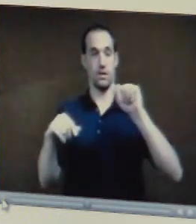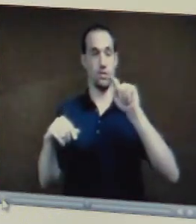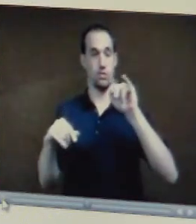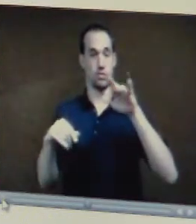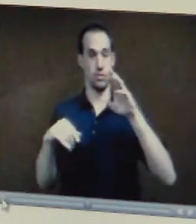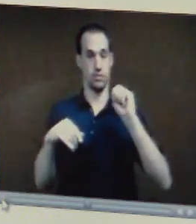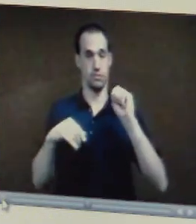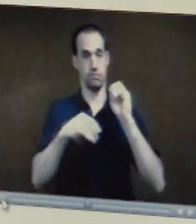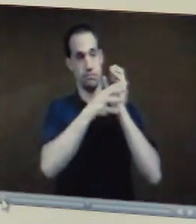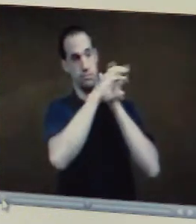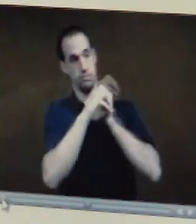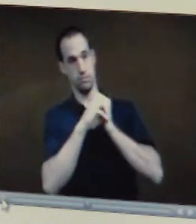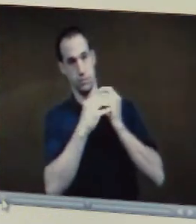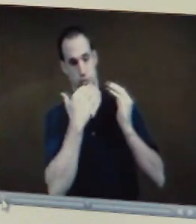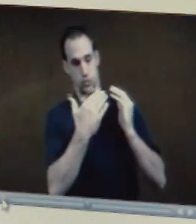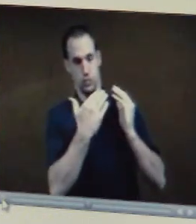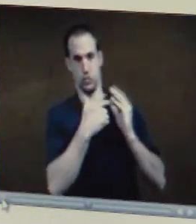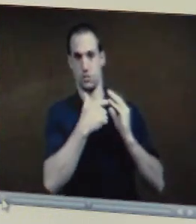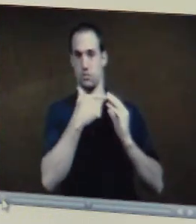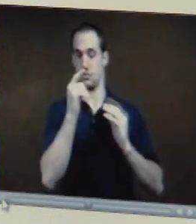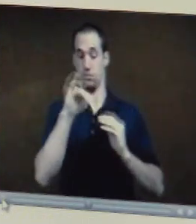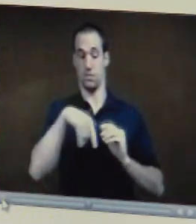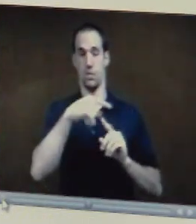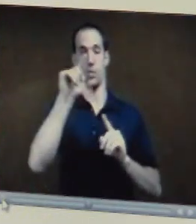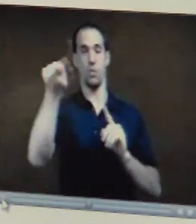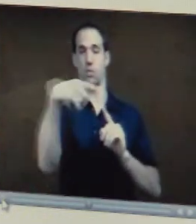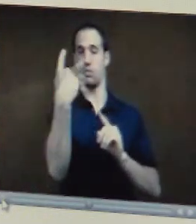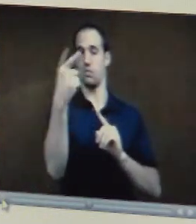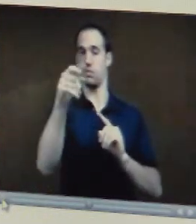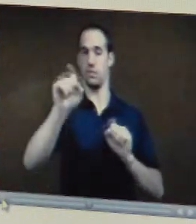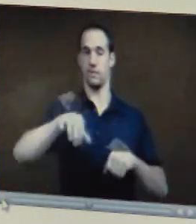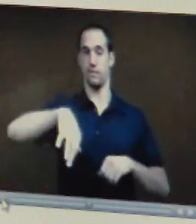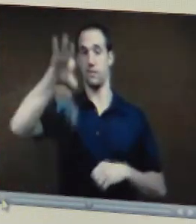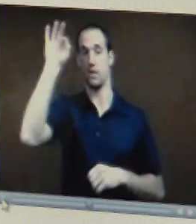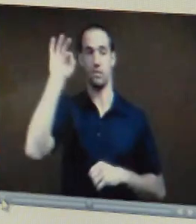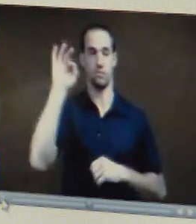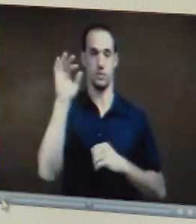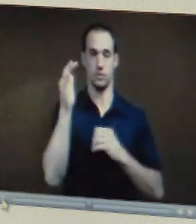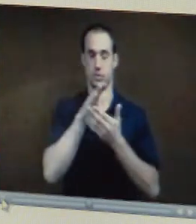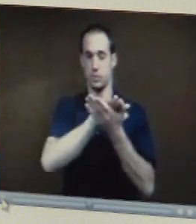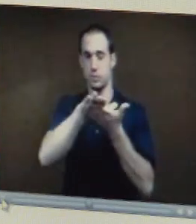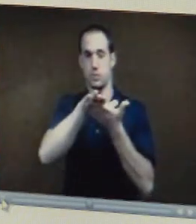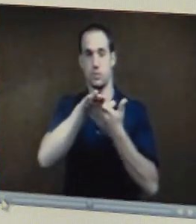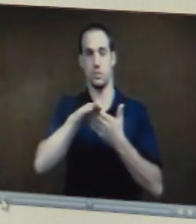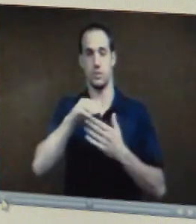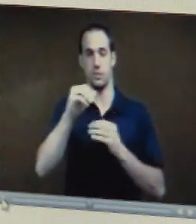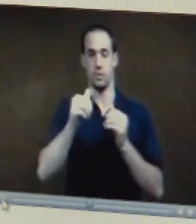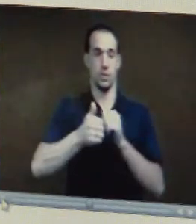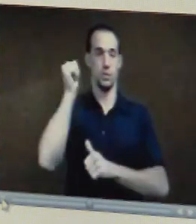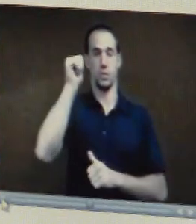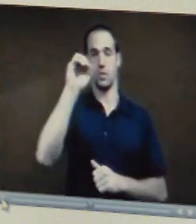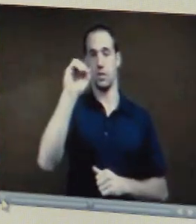It's changed out at the capillaries, and then it heads back through the body.